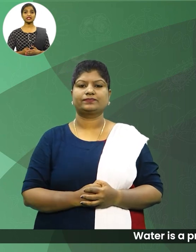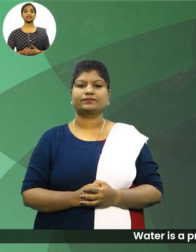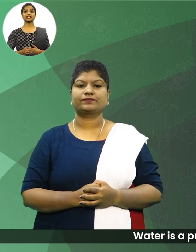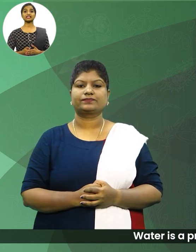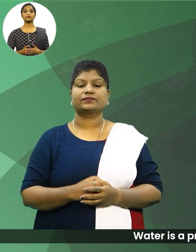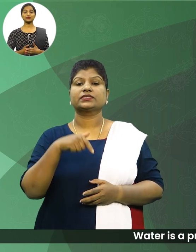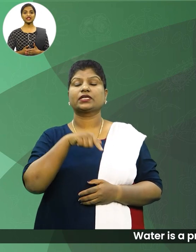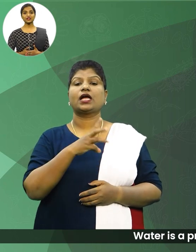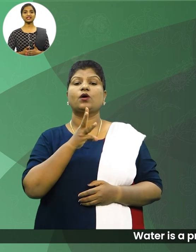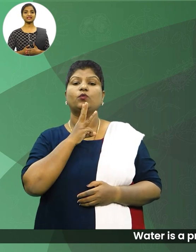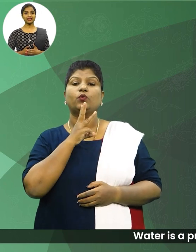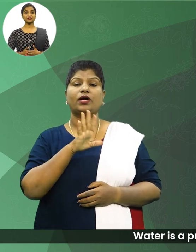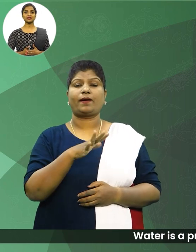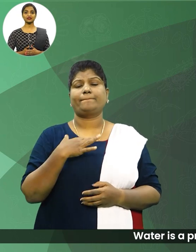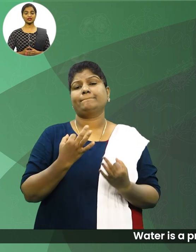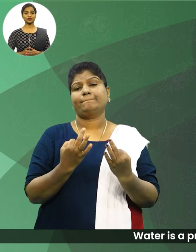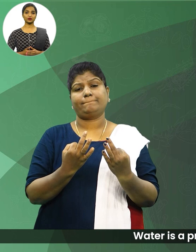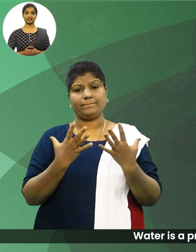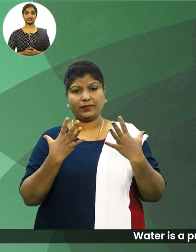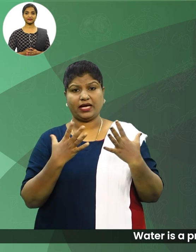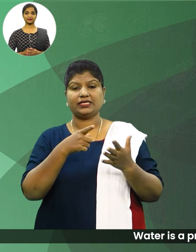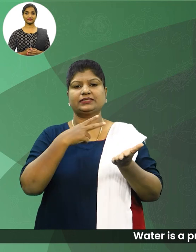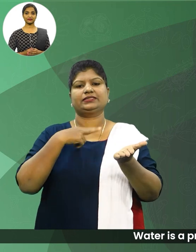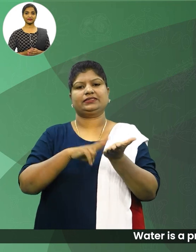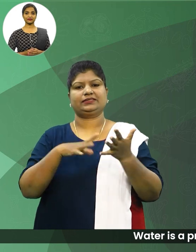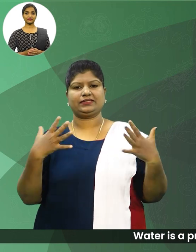Water is a precious natural resource.